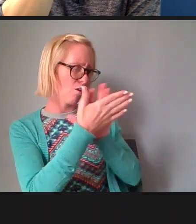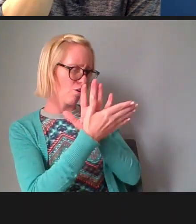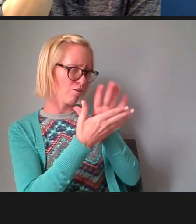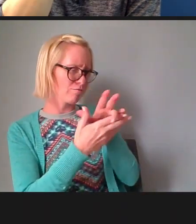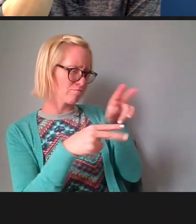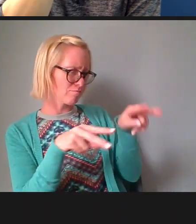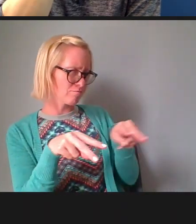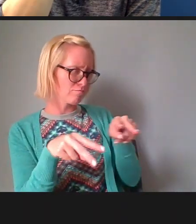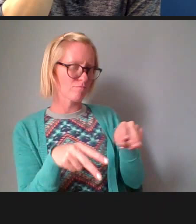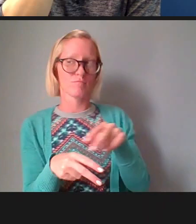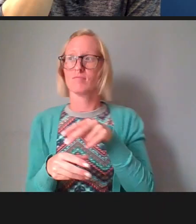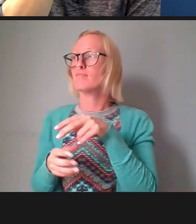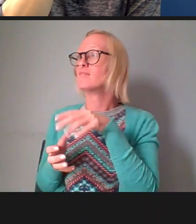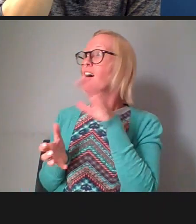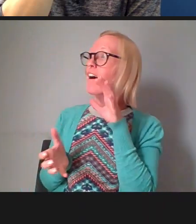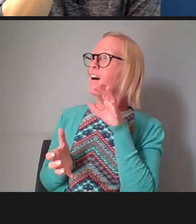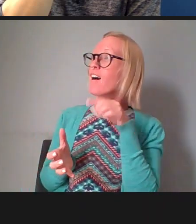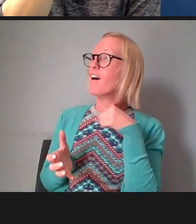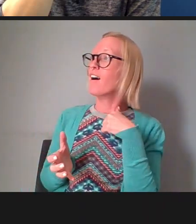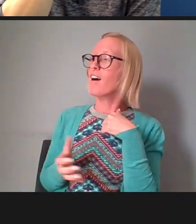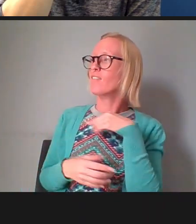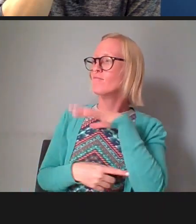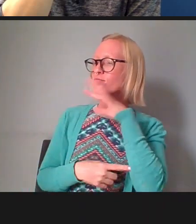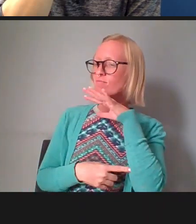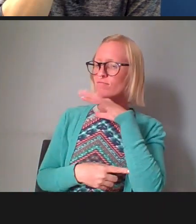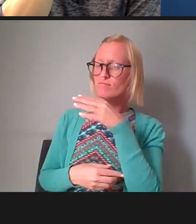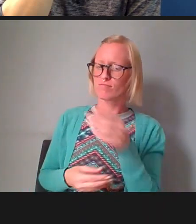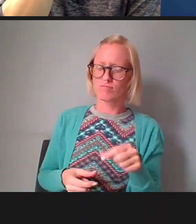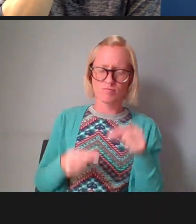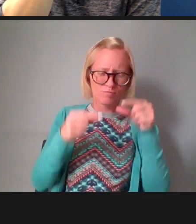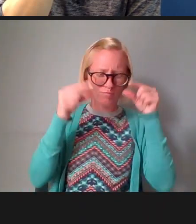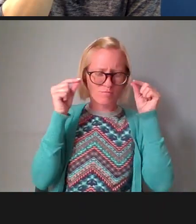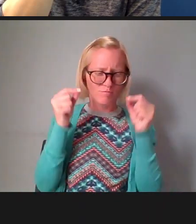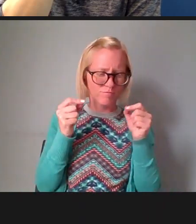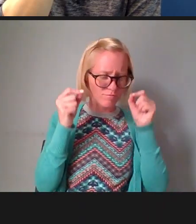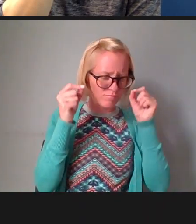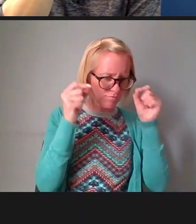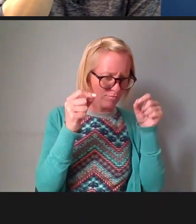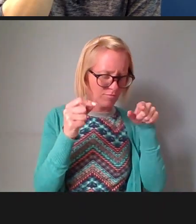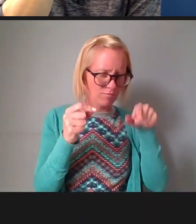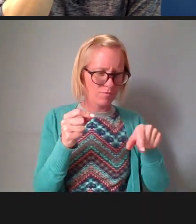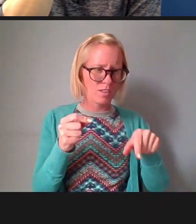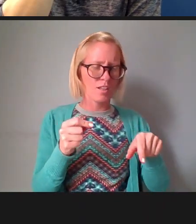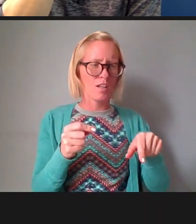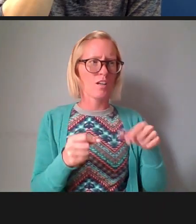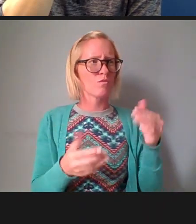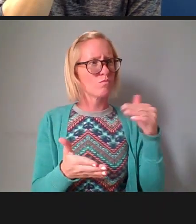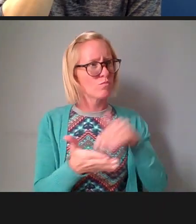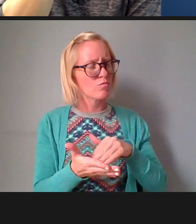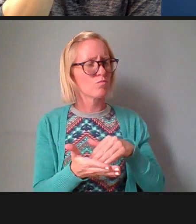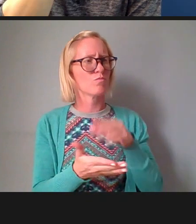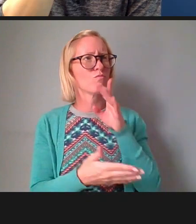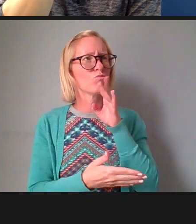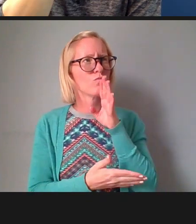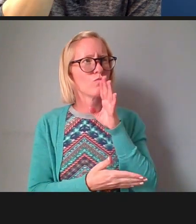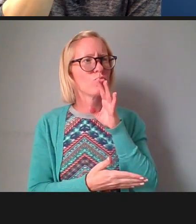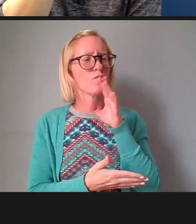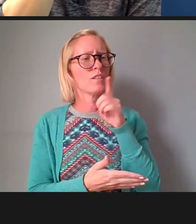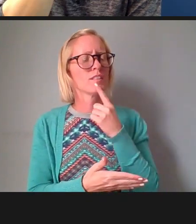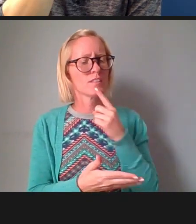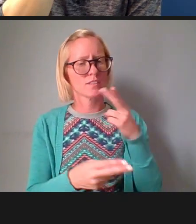open. Piggy bent his flashing glasses to them and could be heard between the blasts, repeating their names.